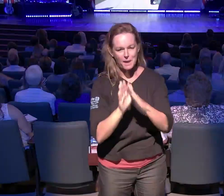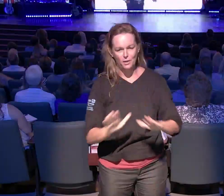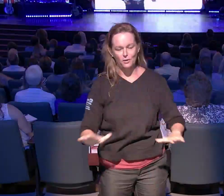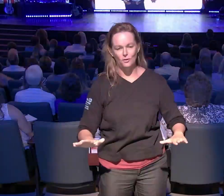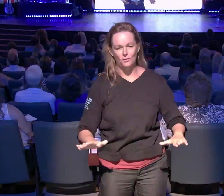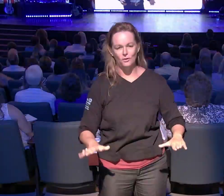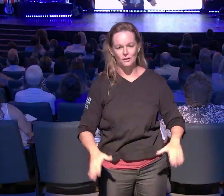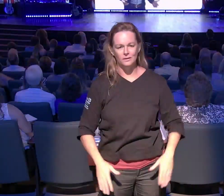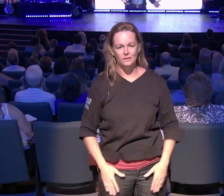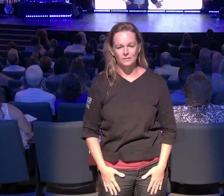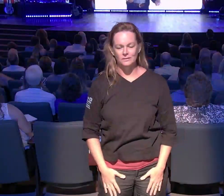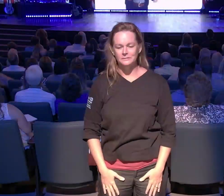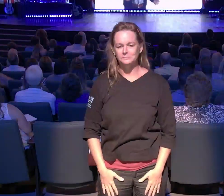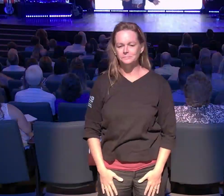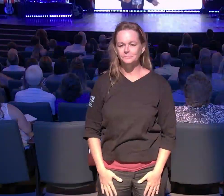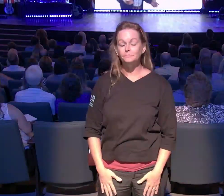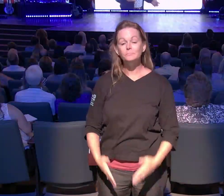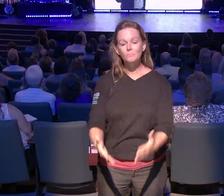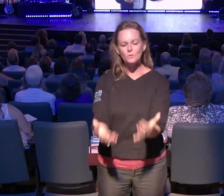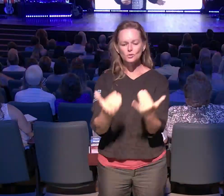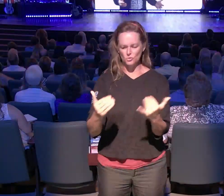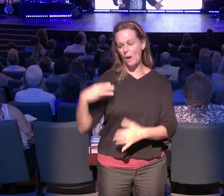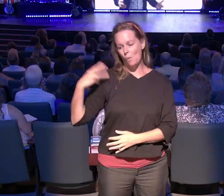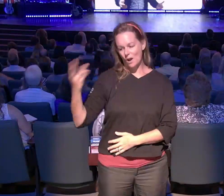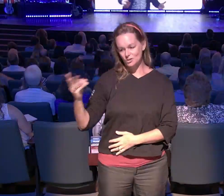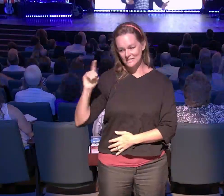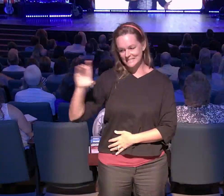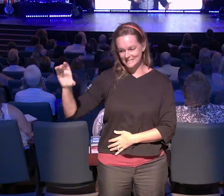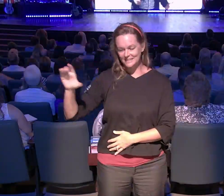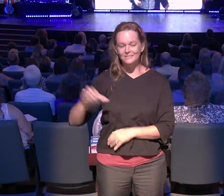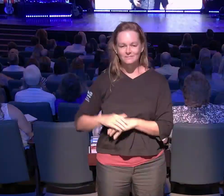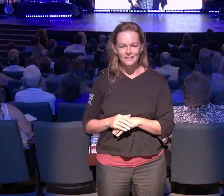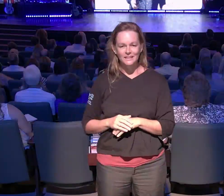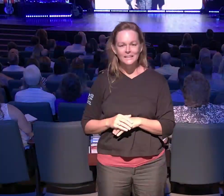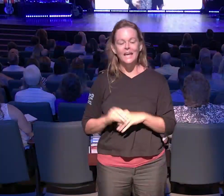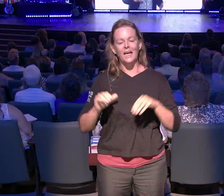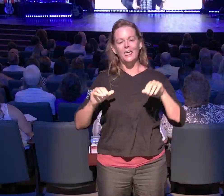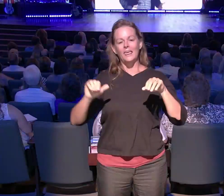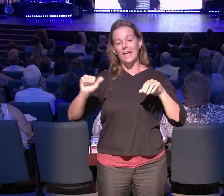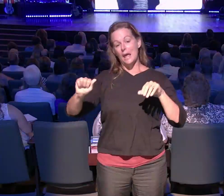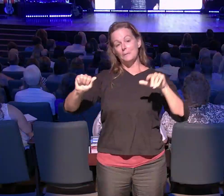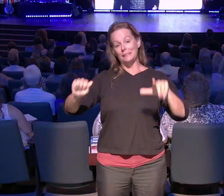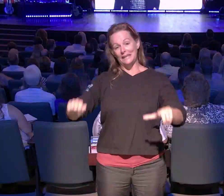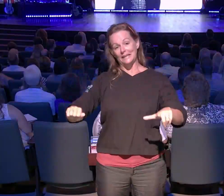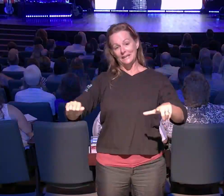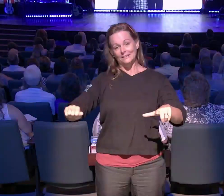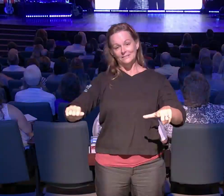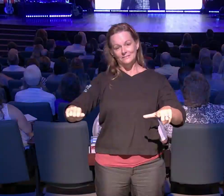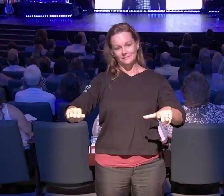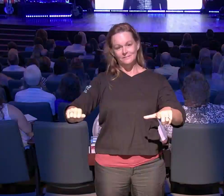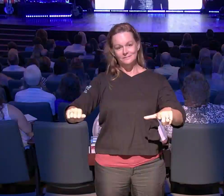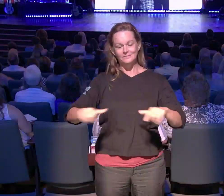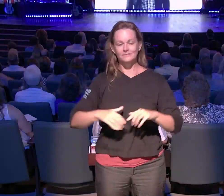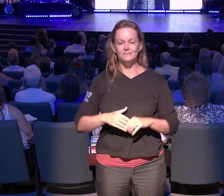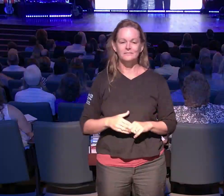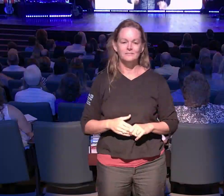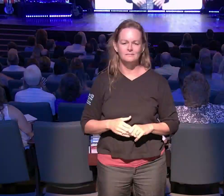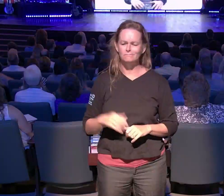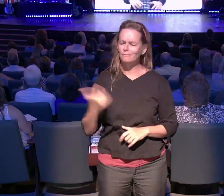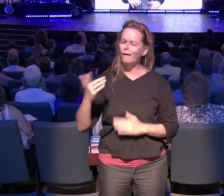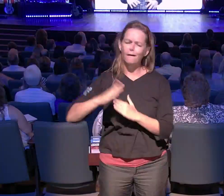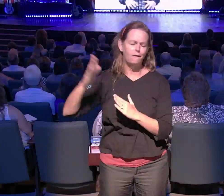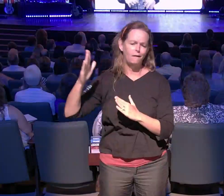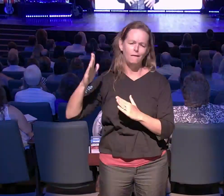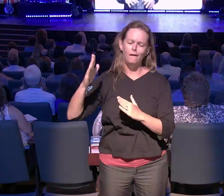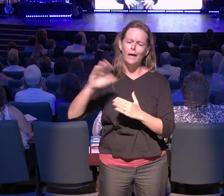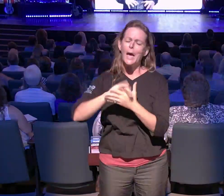I'm here in front of the Lincoln Memorial. You know, no president could be more appropriately be called a peacemaker than Abraham Lincoln. As